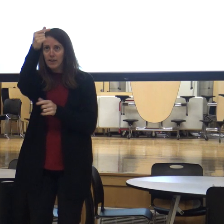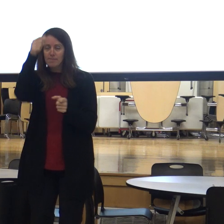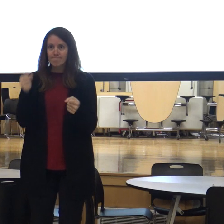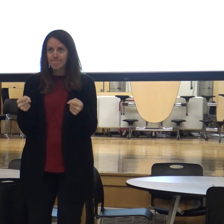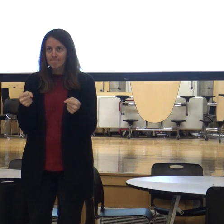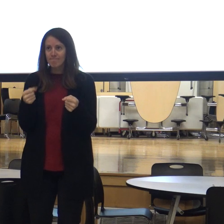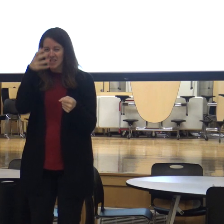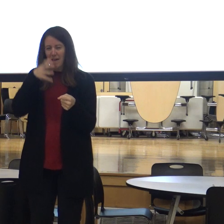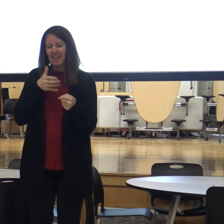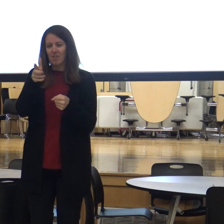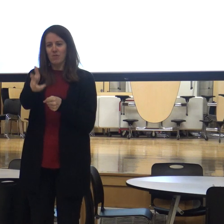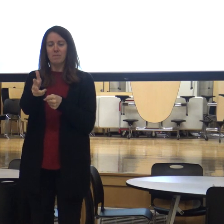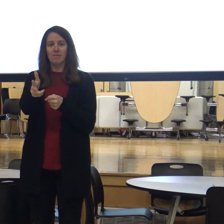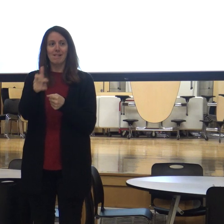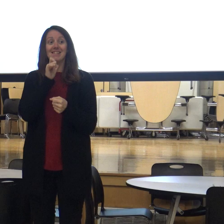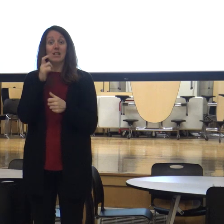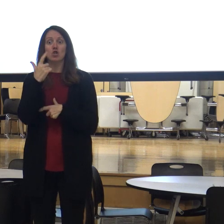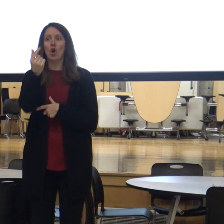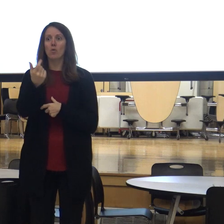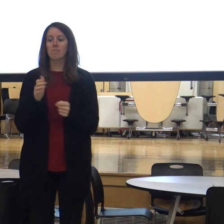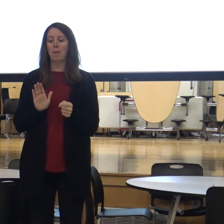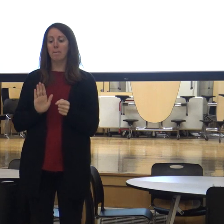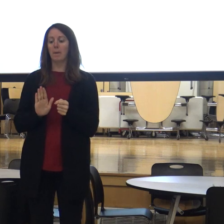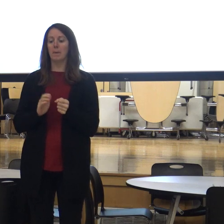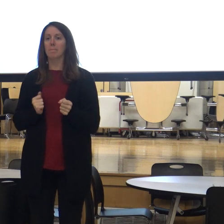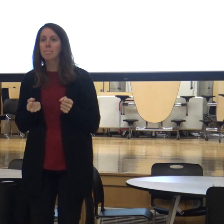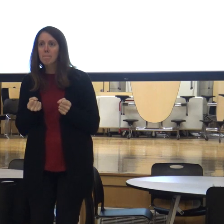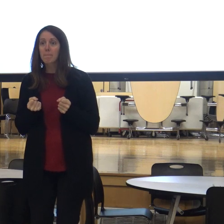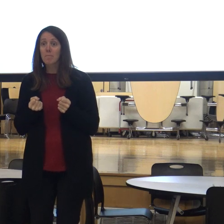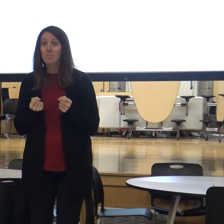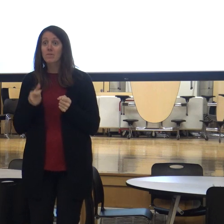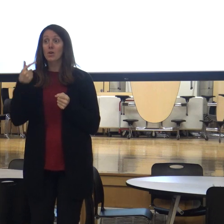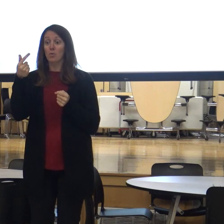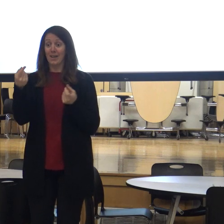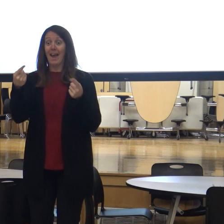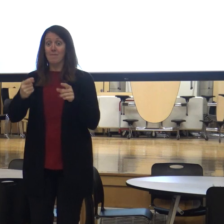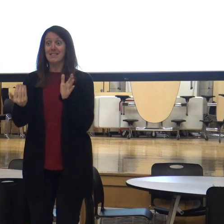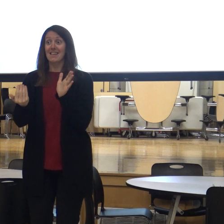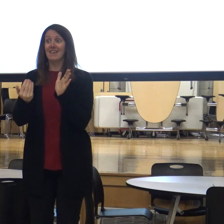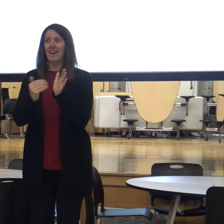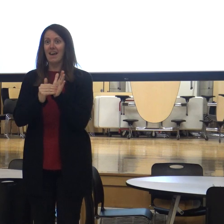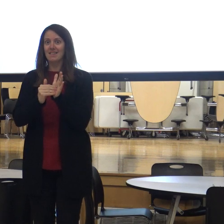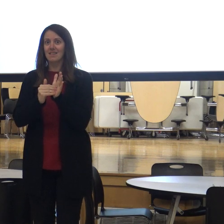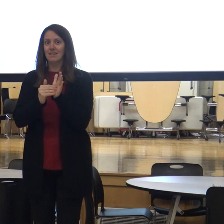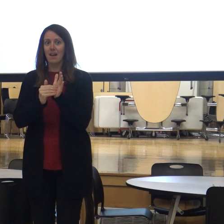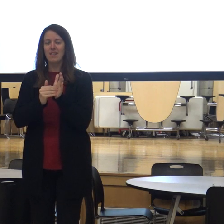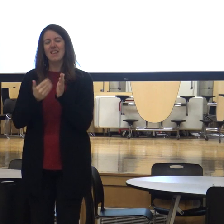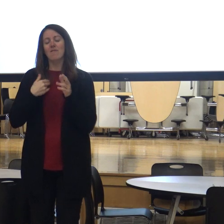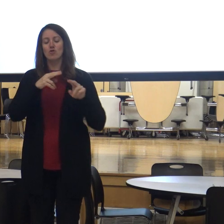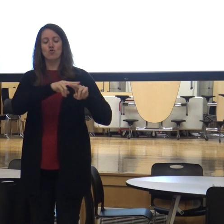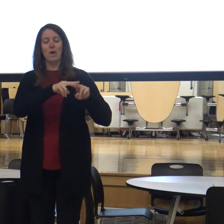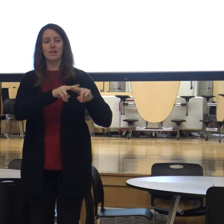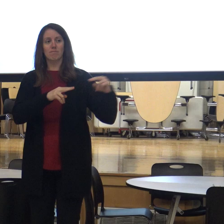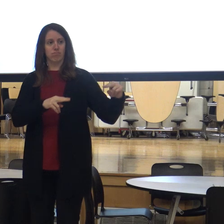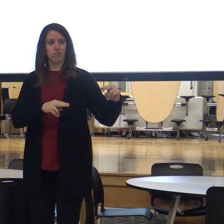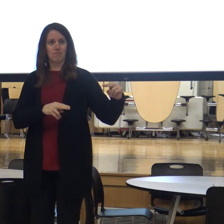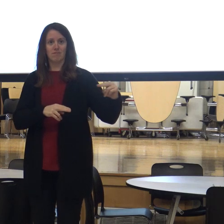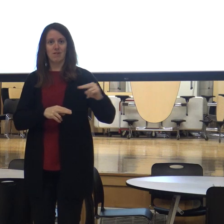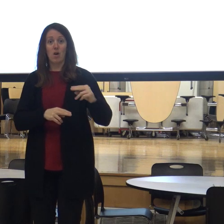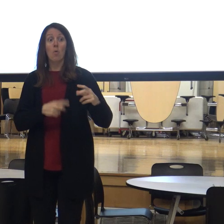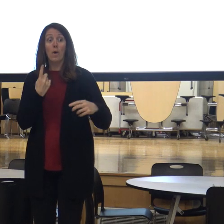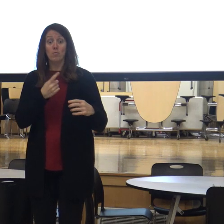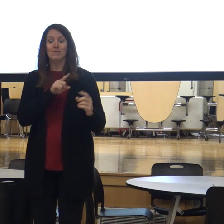don't know what he was doing. He didn't go. Beeping a little bit. Green arrow happens again, and you have the trams next to there. So one is coming, so we could not